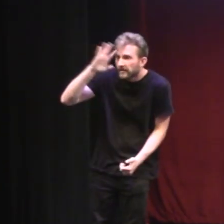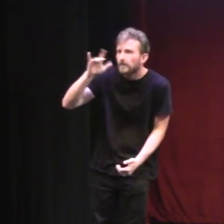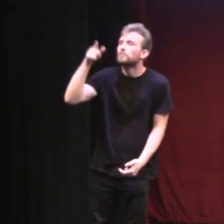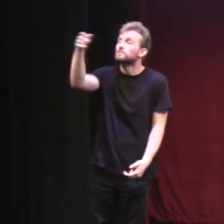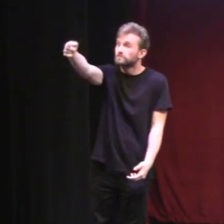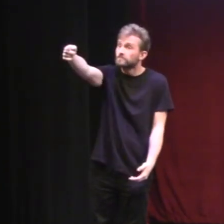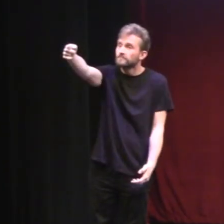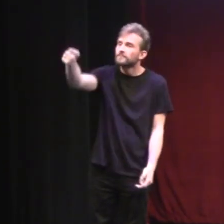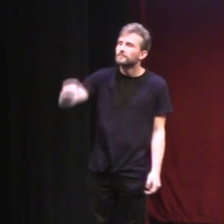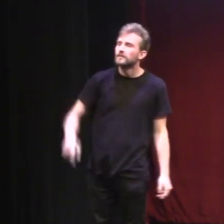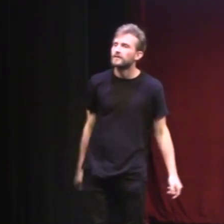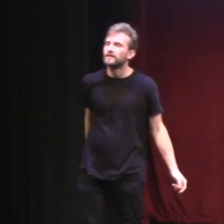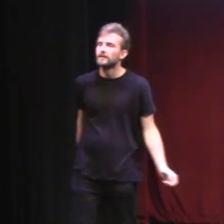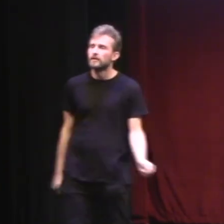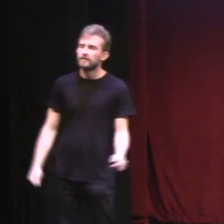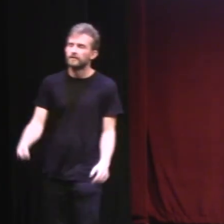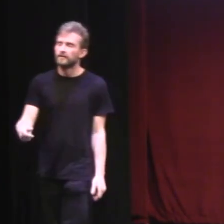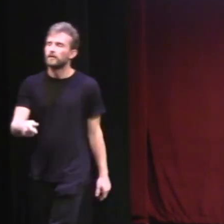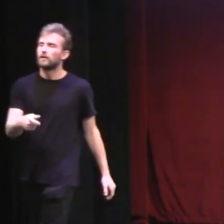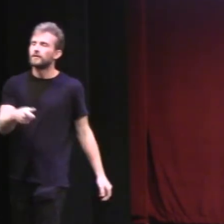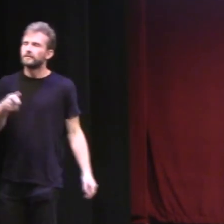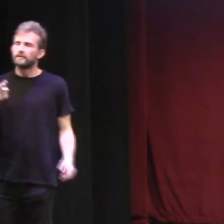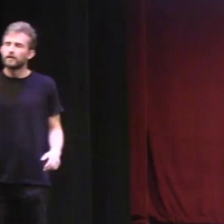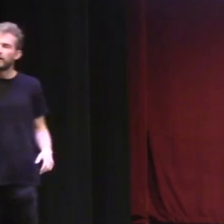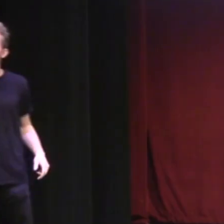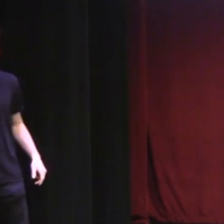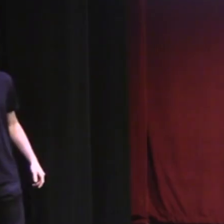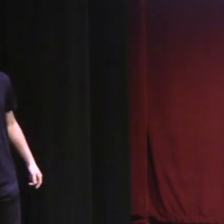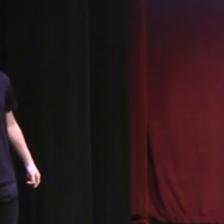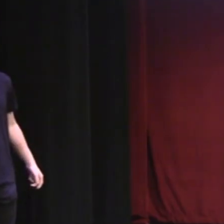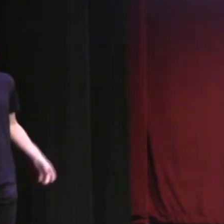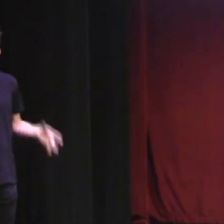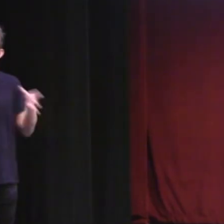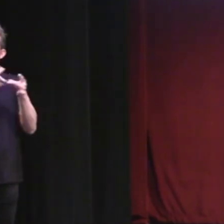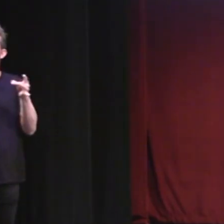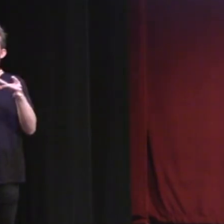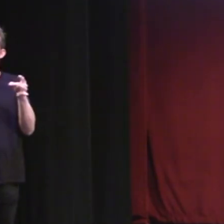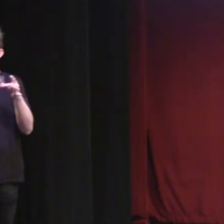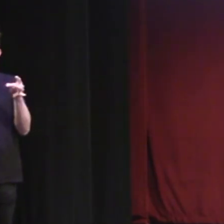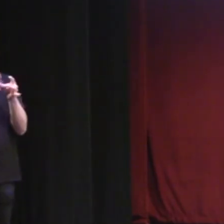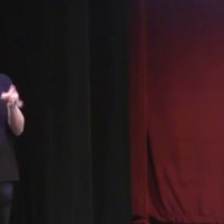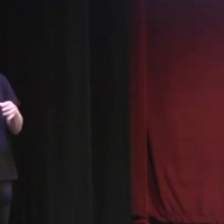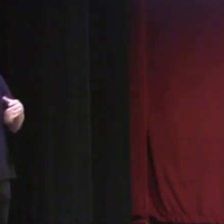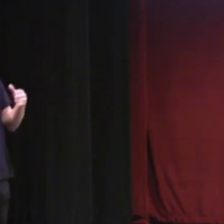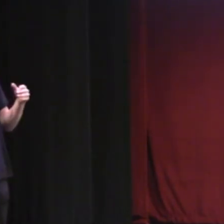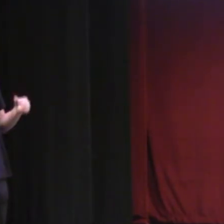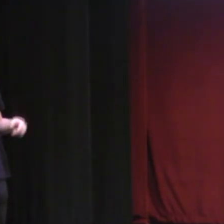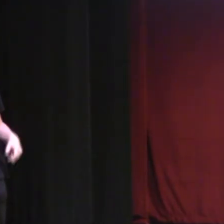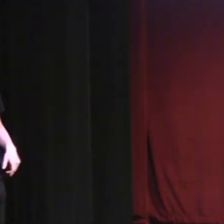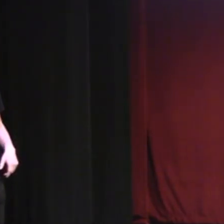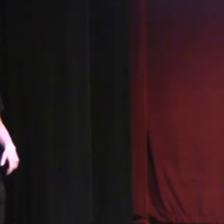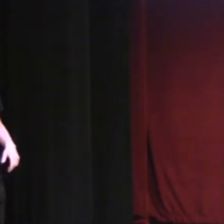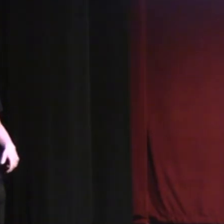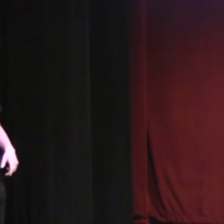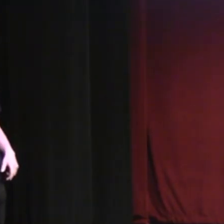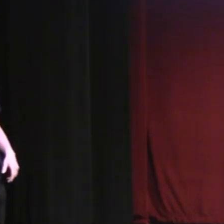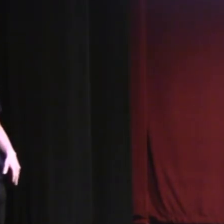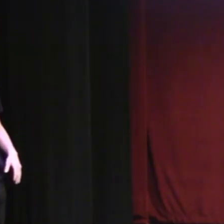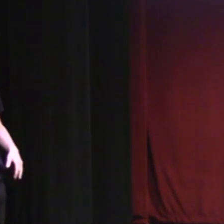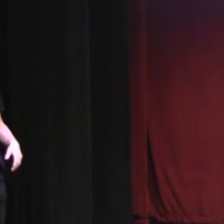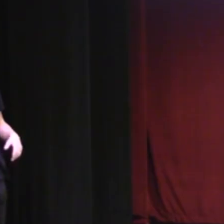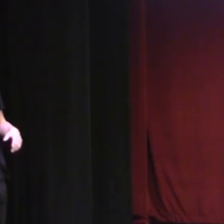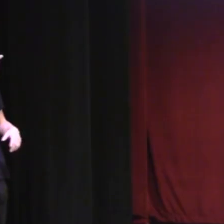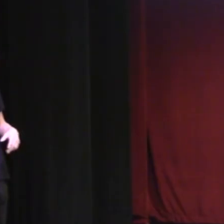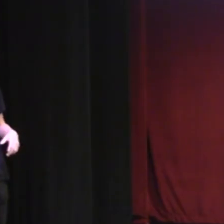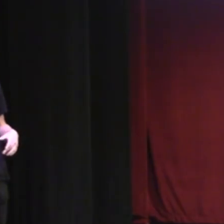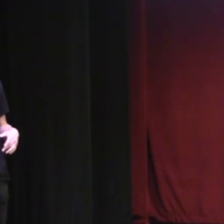Yeah. Well, because we know that he struggles a lot with independent living, the empowerment theory is